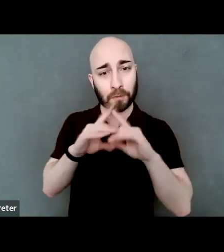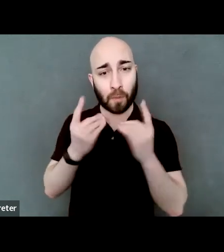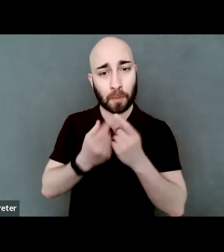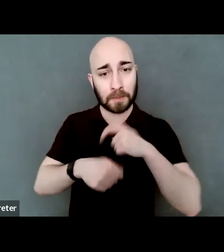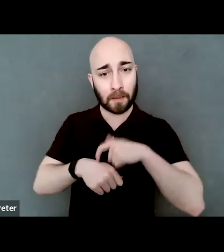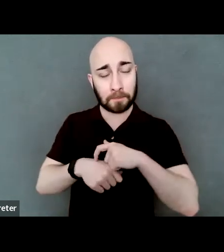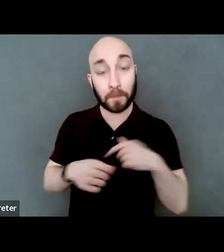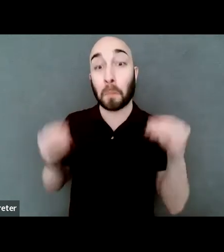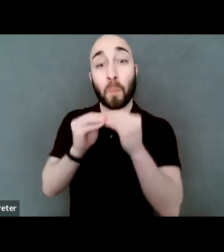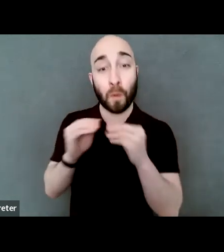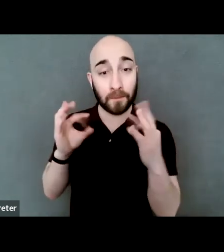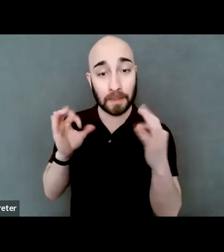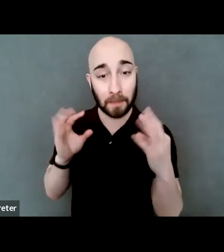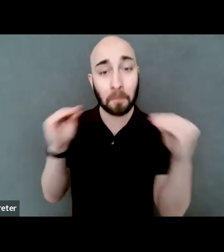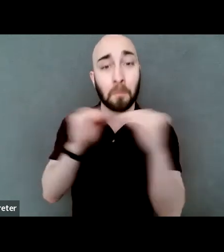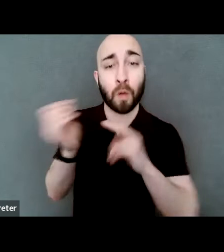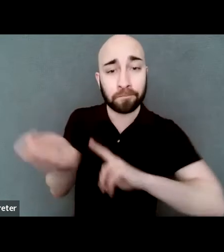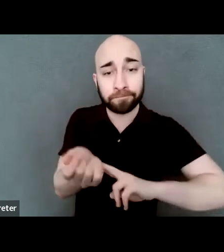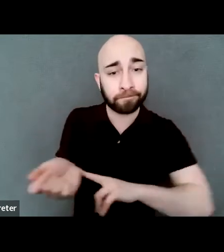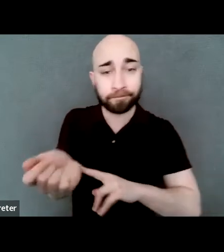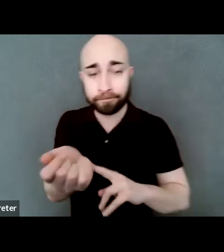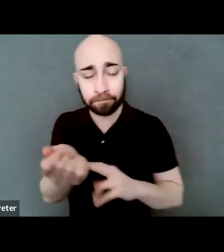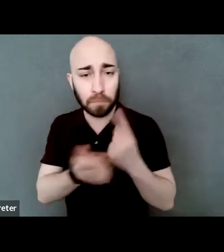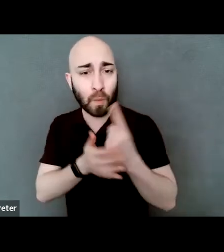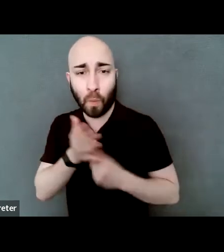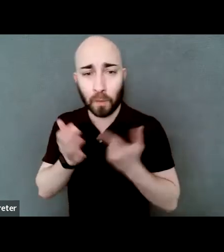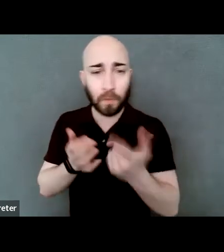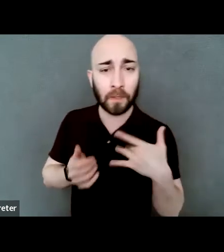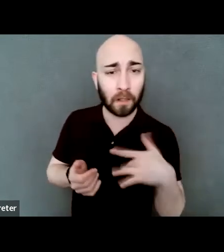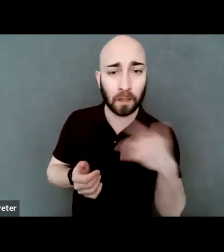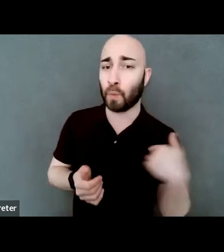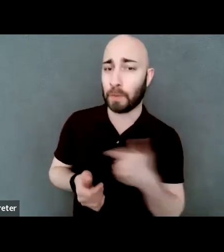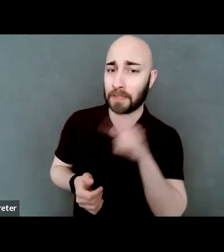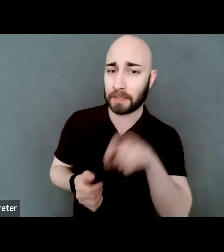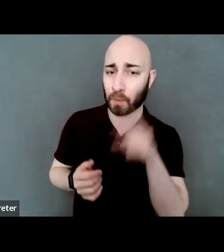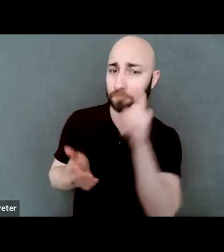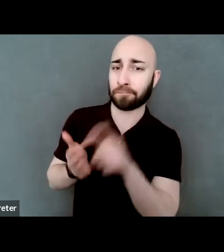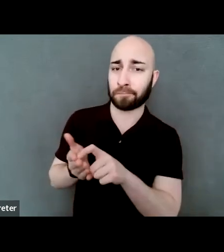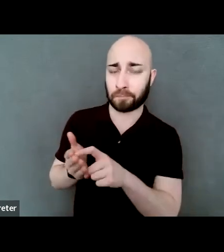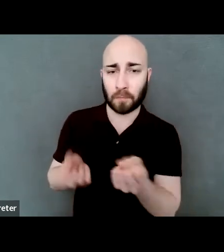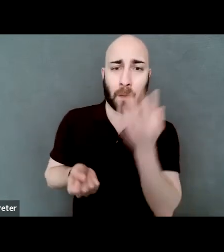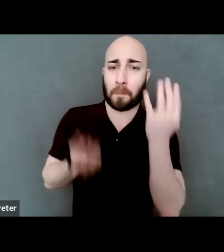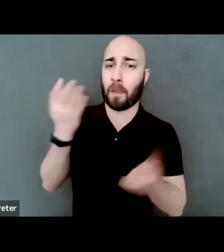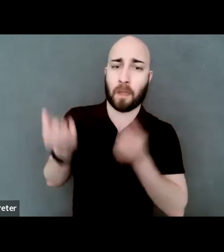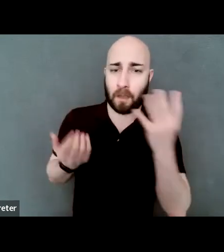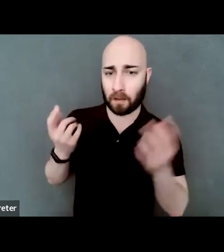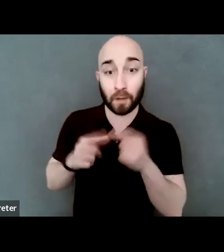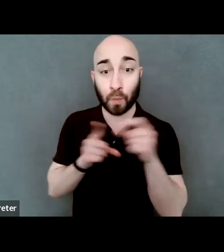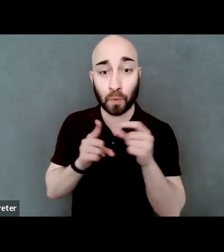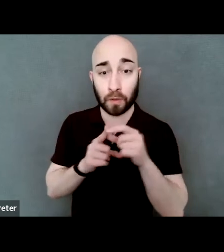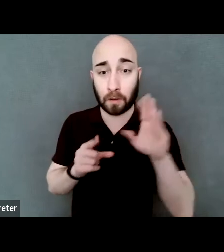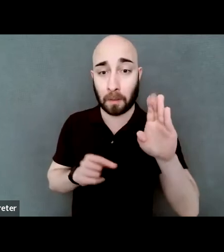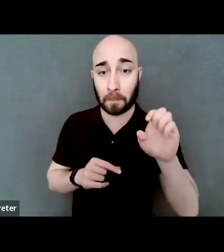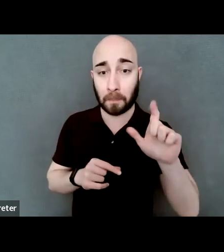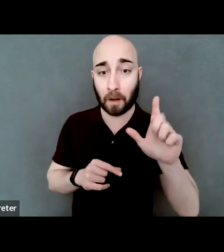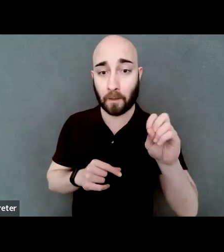more feedback. One of the things that we felt like we needed to really unpack was this term beloved.